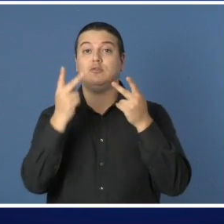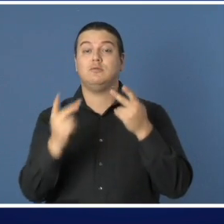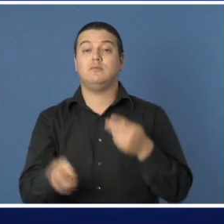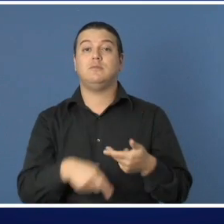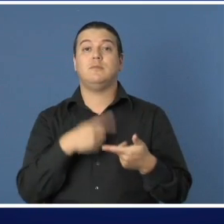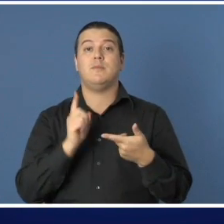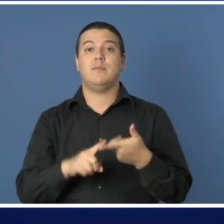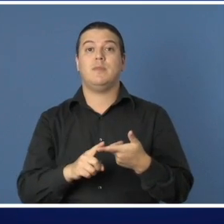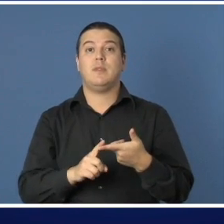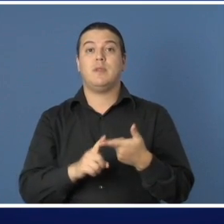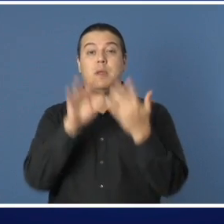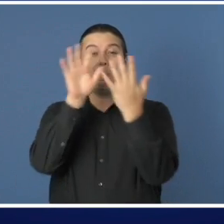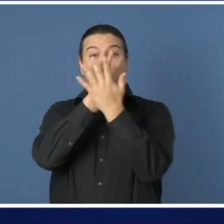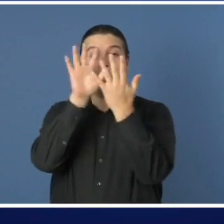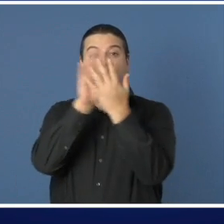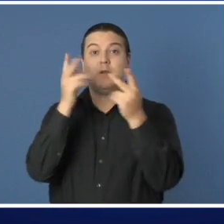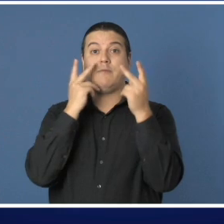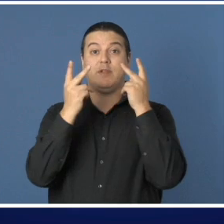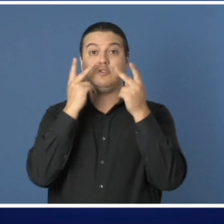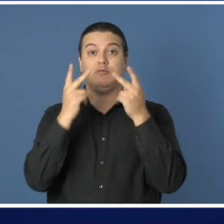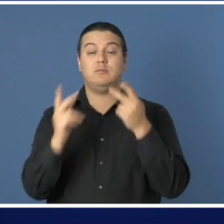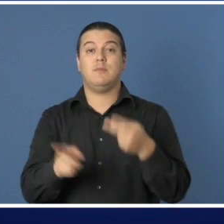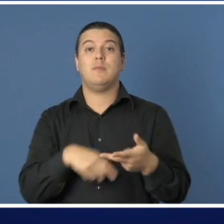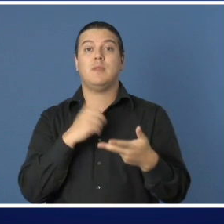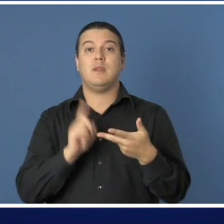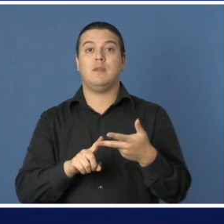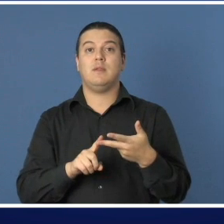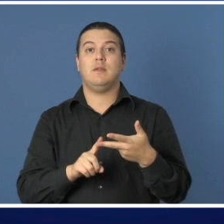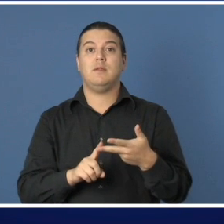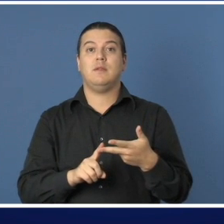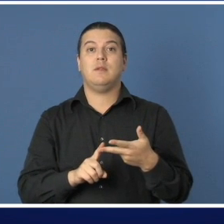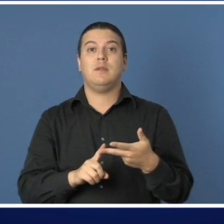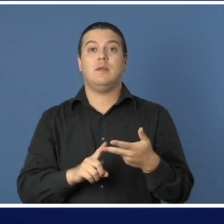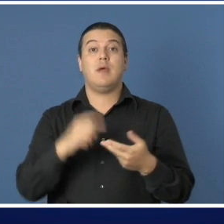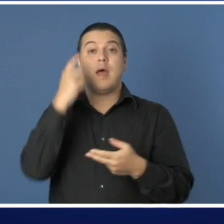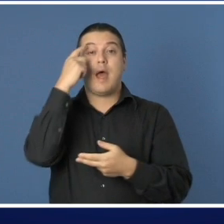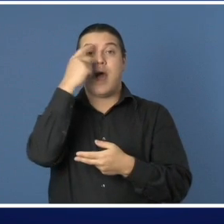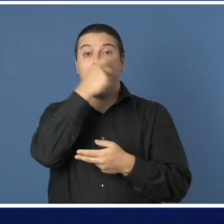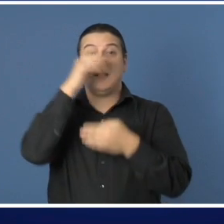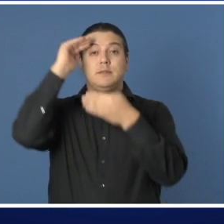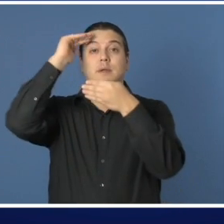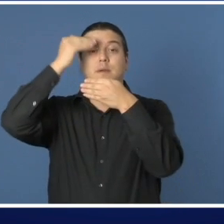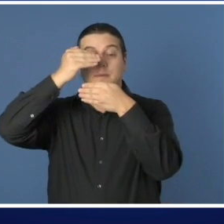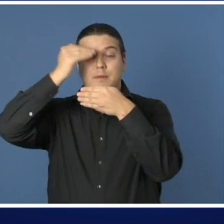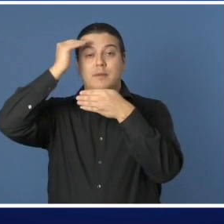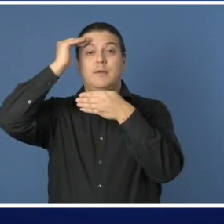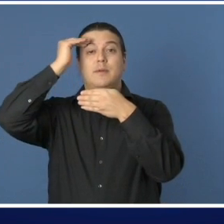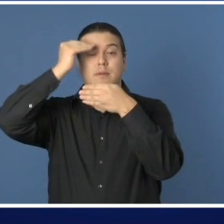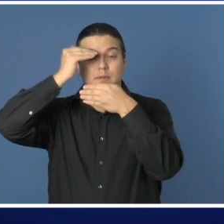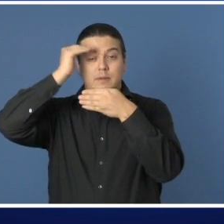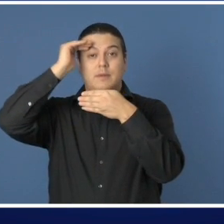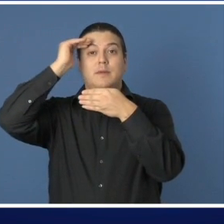Blurred vision, Blurred Drooping eyelids,